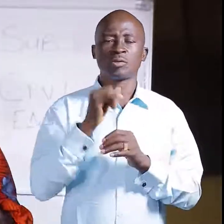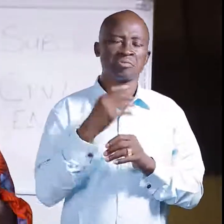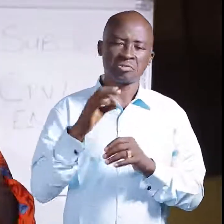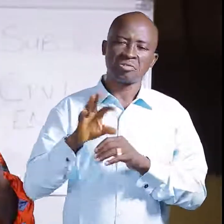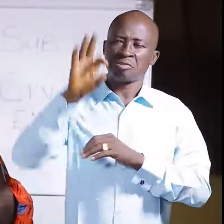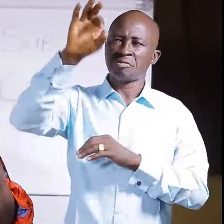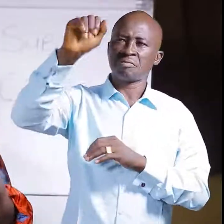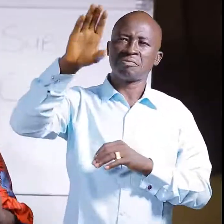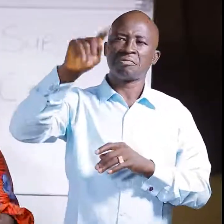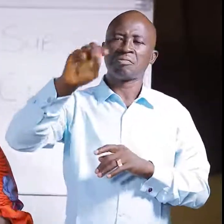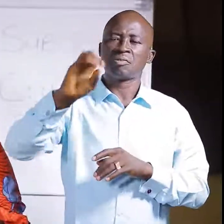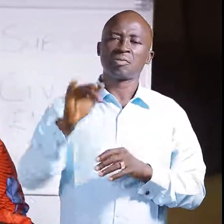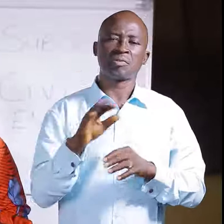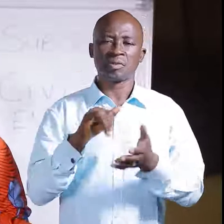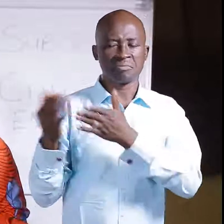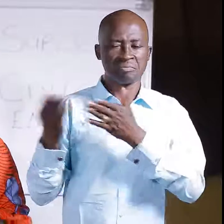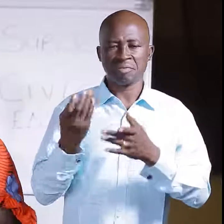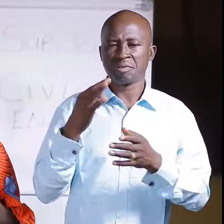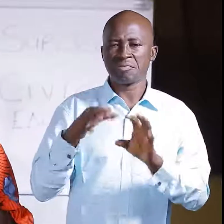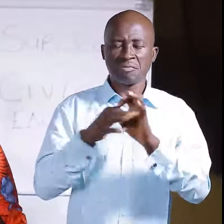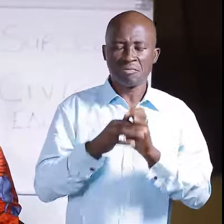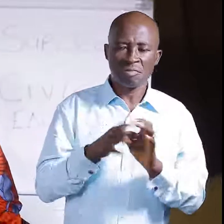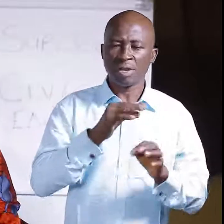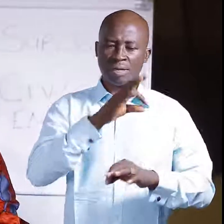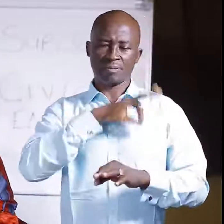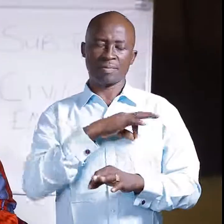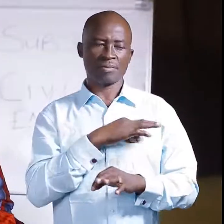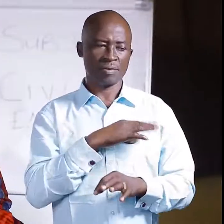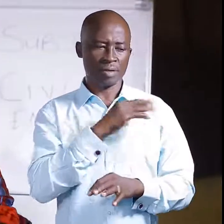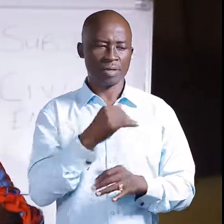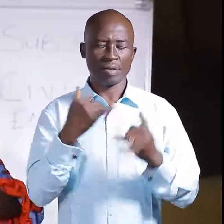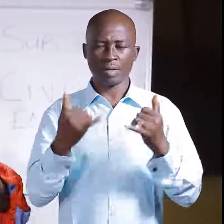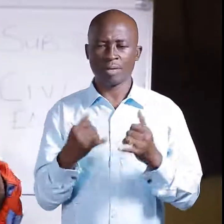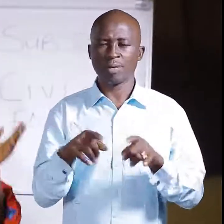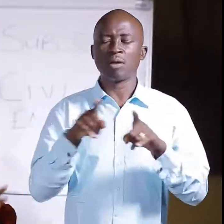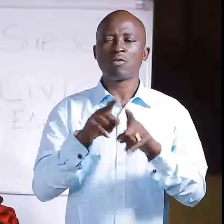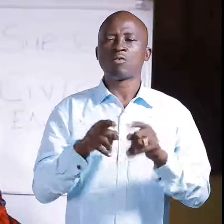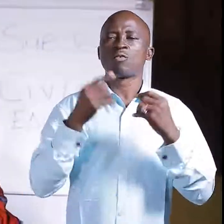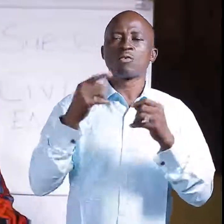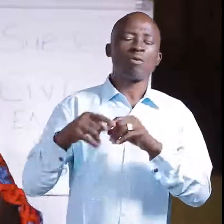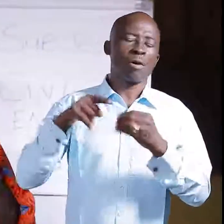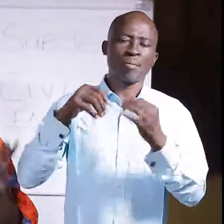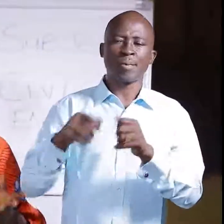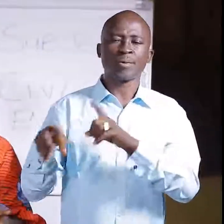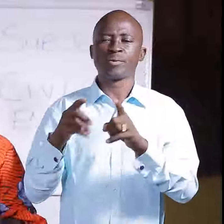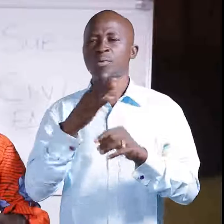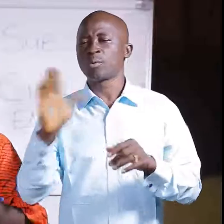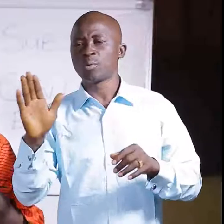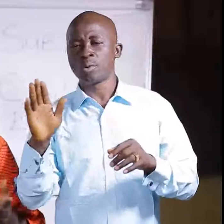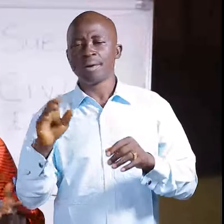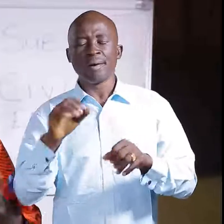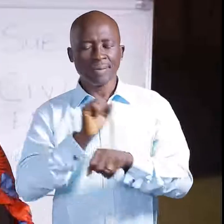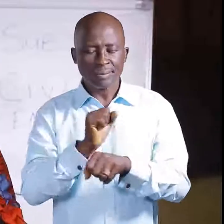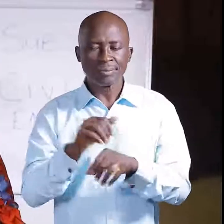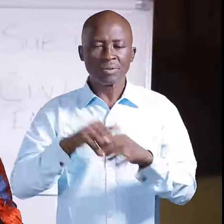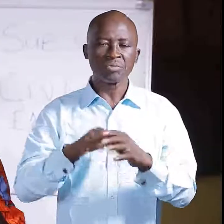factors that brings about cooperation and the benefit. And now, as you go about doing your normal activities in